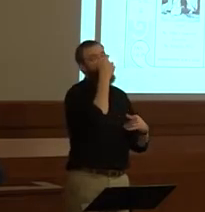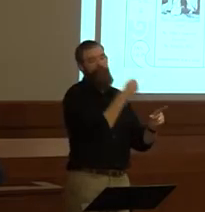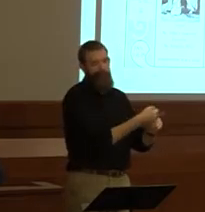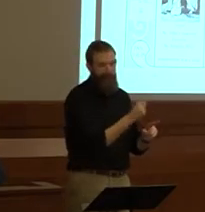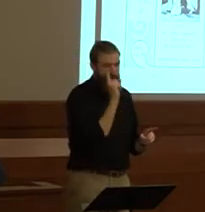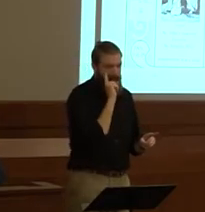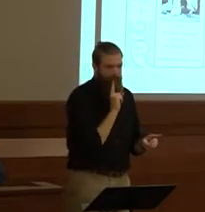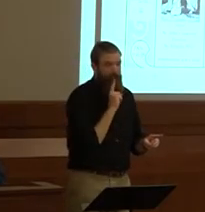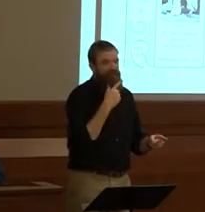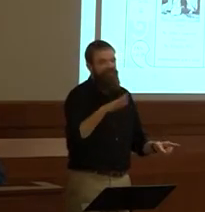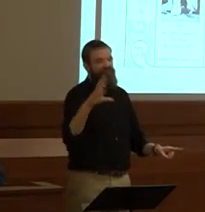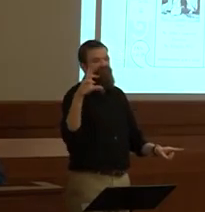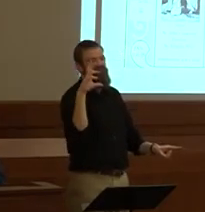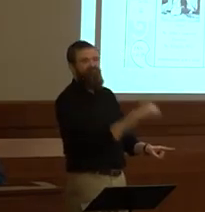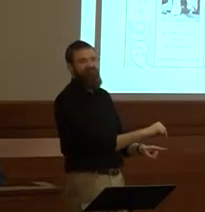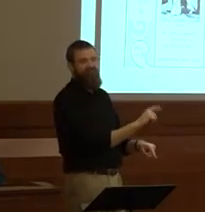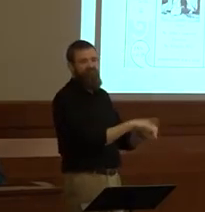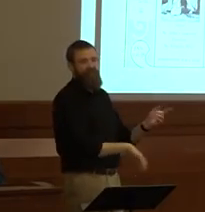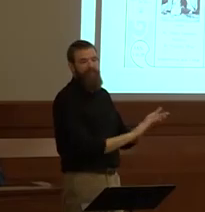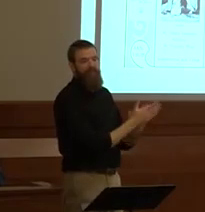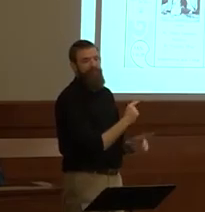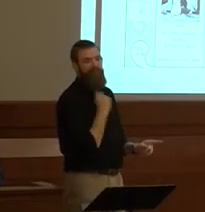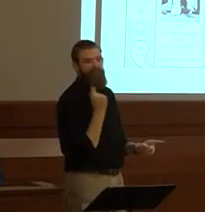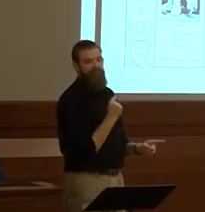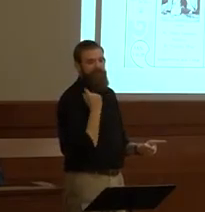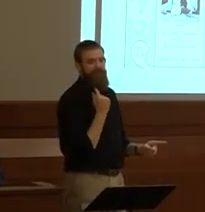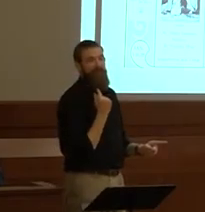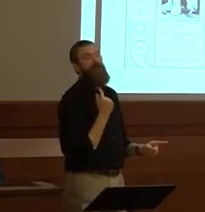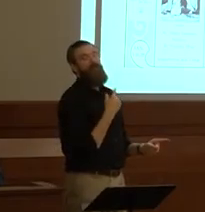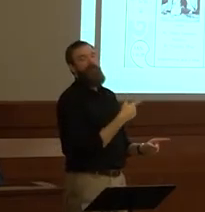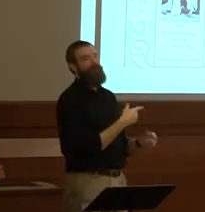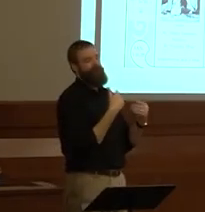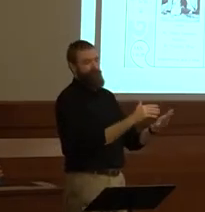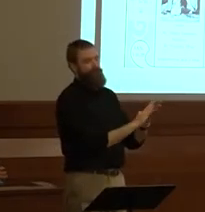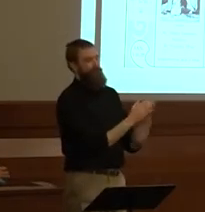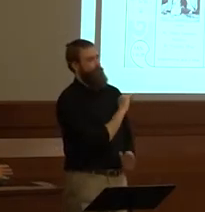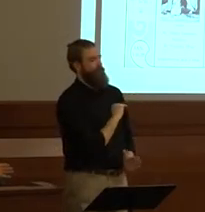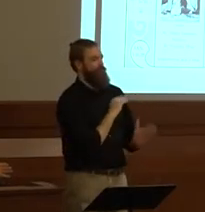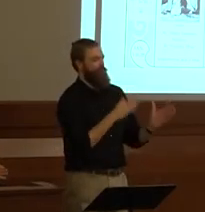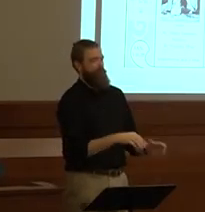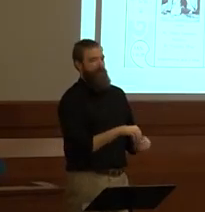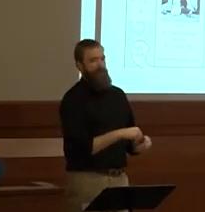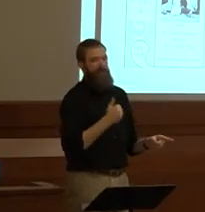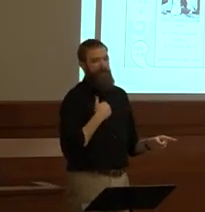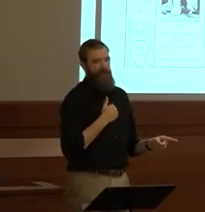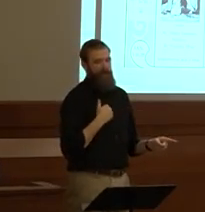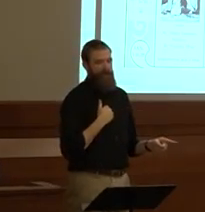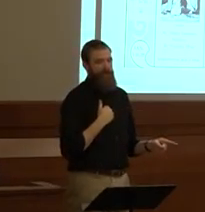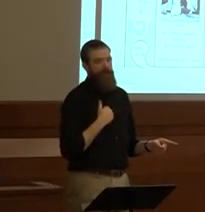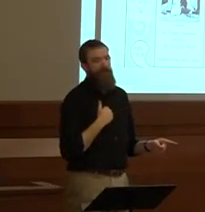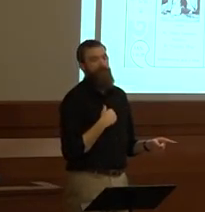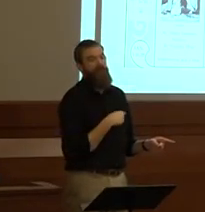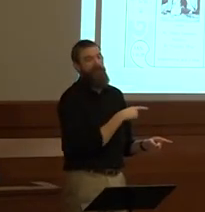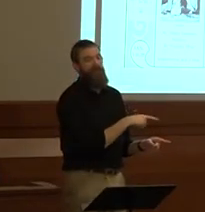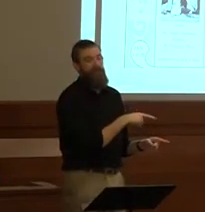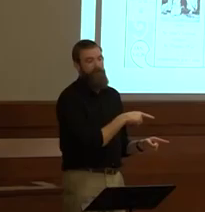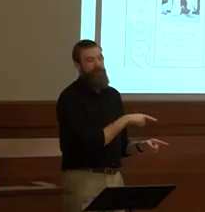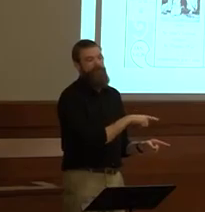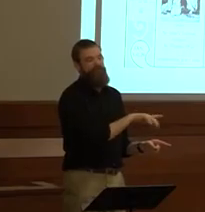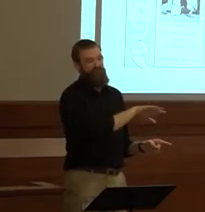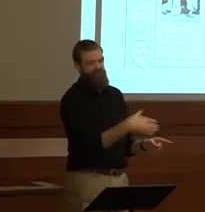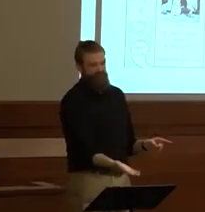now. So he became a missionary in Canada, and he died with the Jesuits. Was the first person